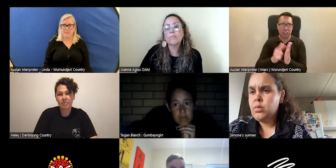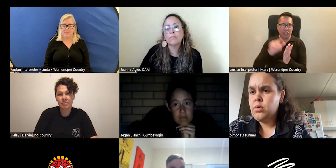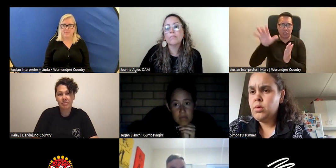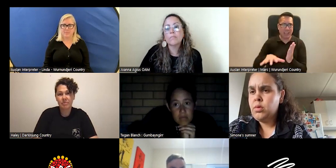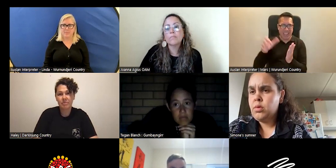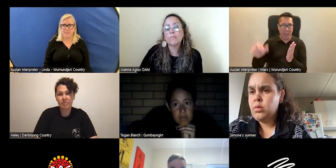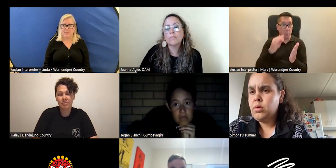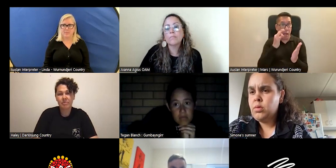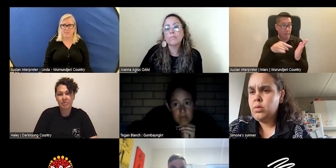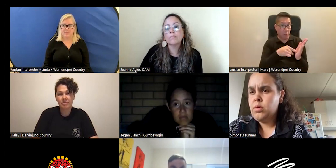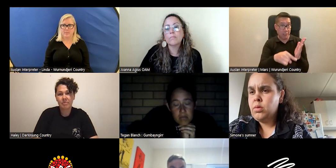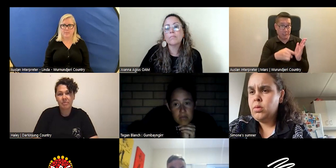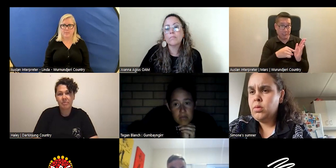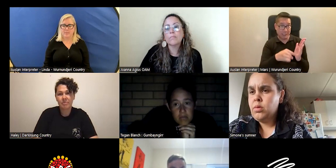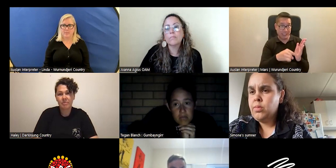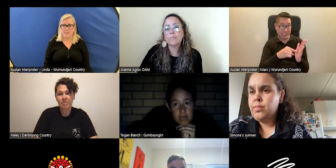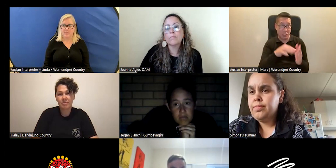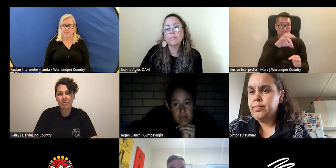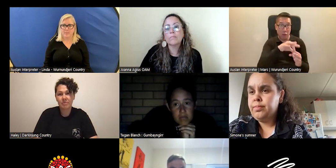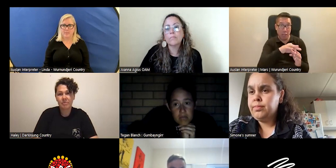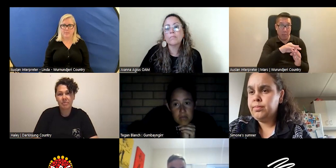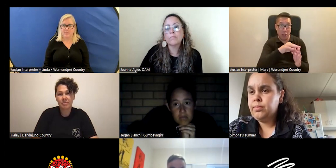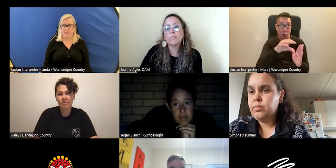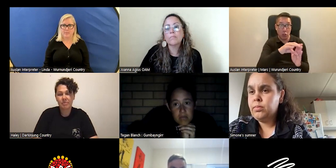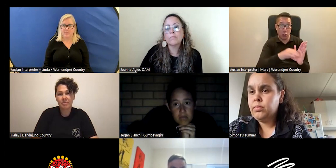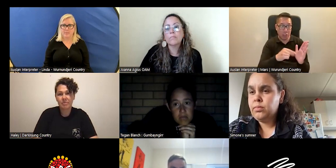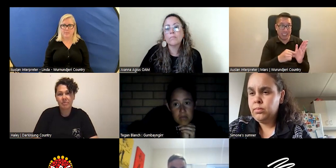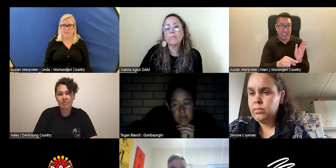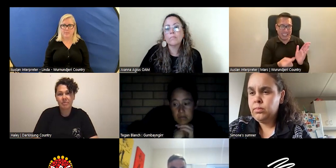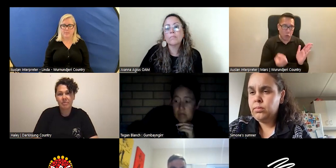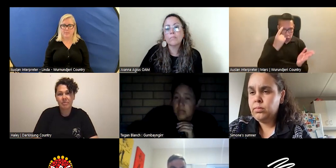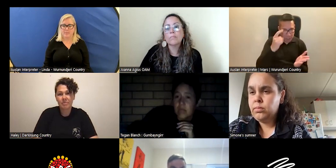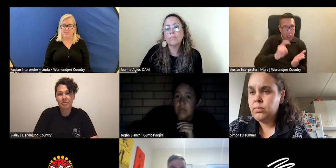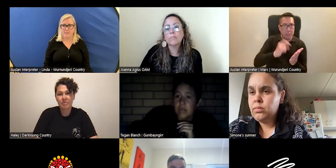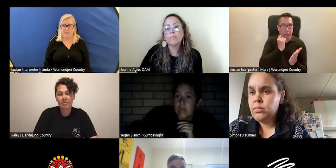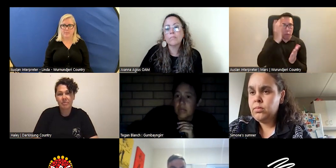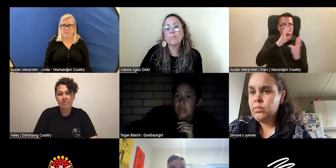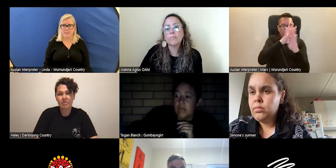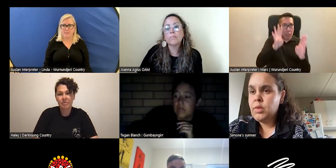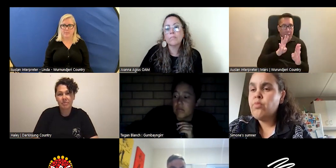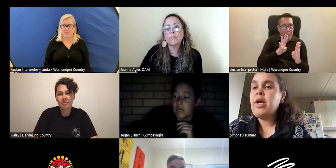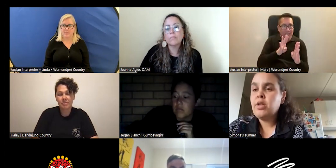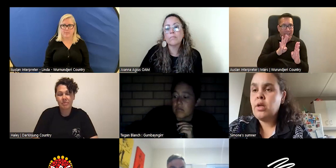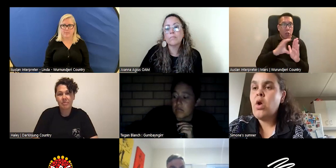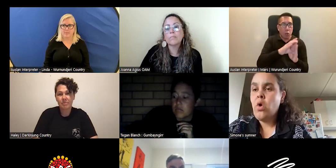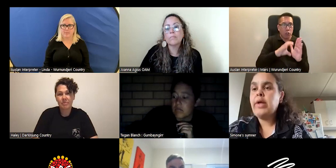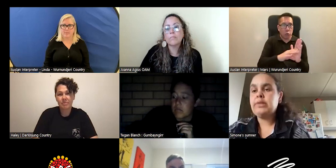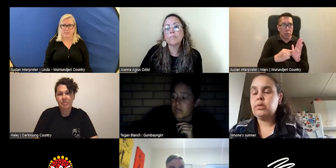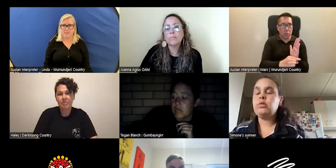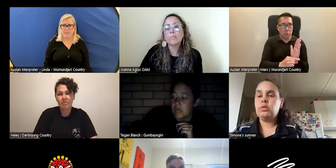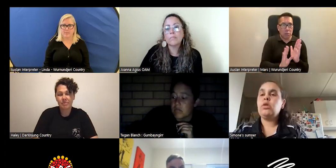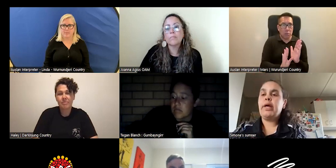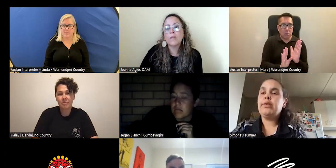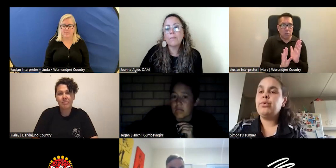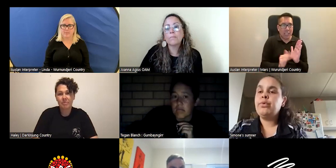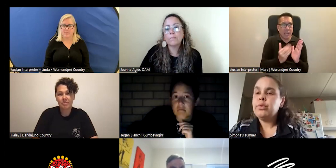asking for the referendum is this proposed alteration to recognise Aboriginal and Torres Strait Islander people in the Constitution and to give